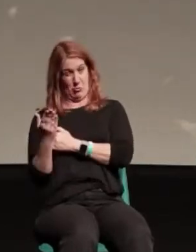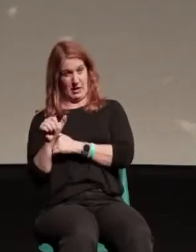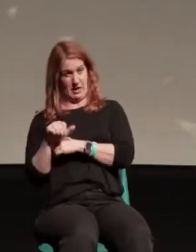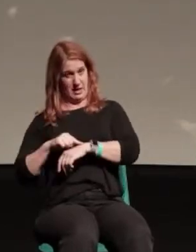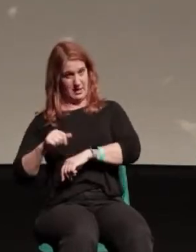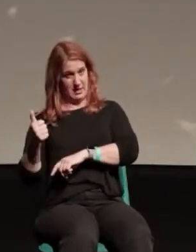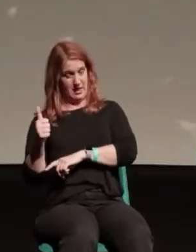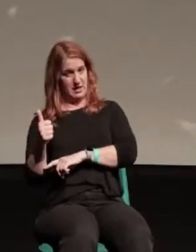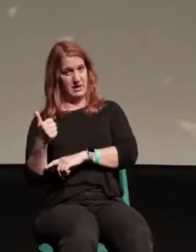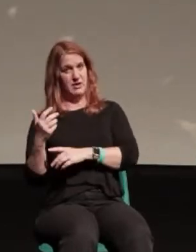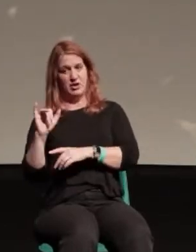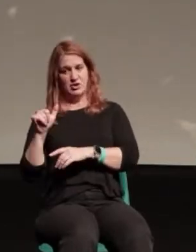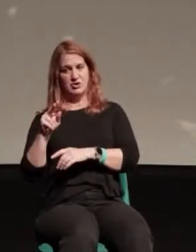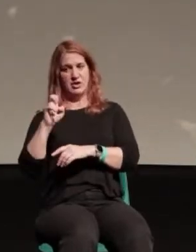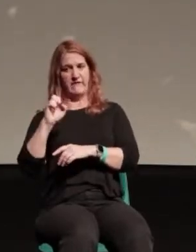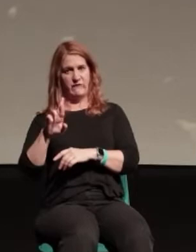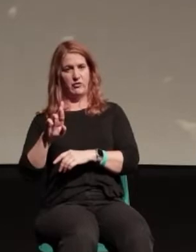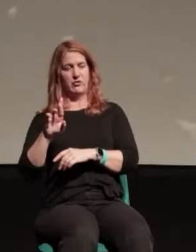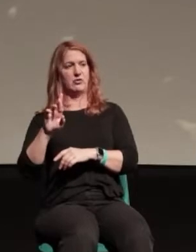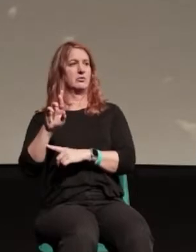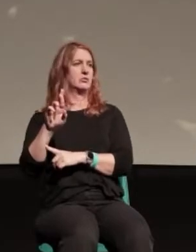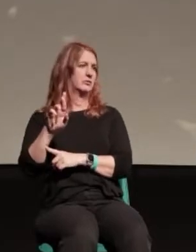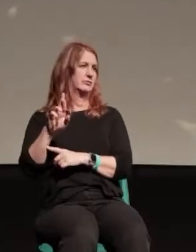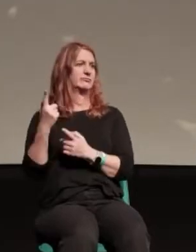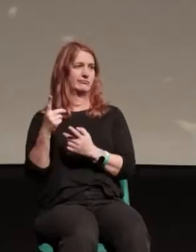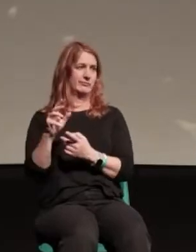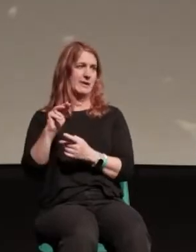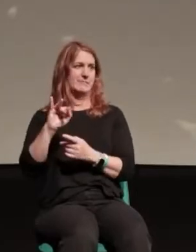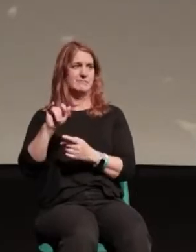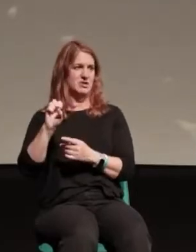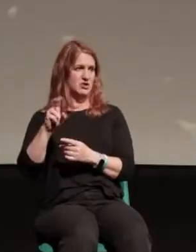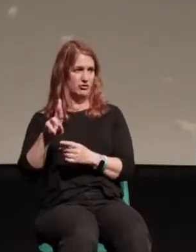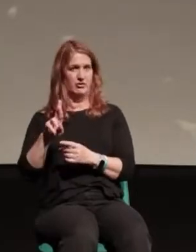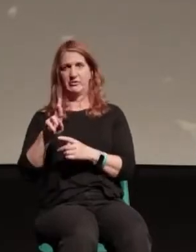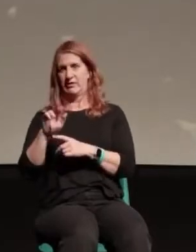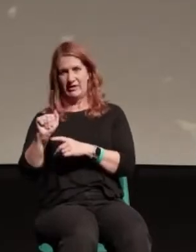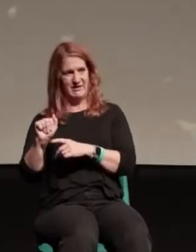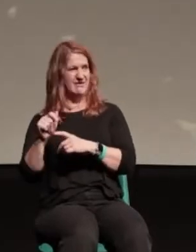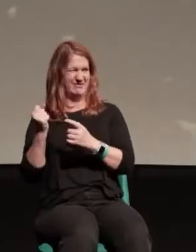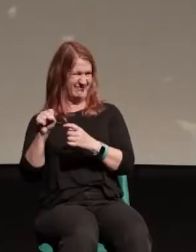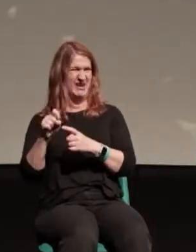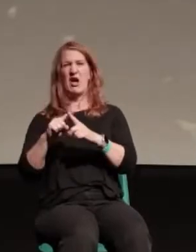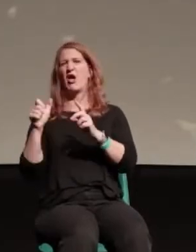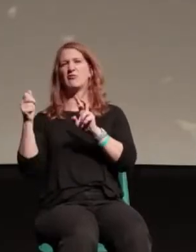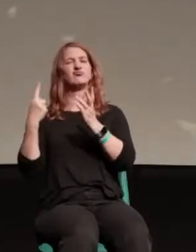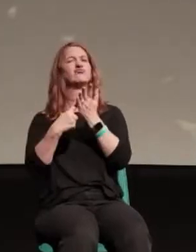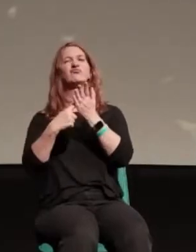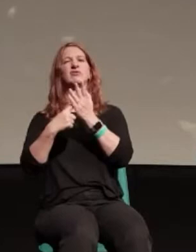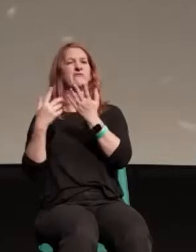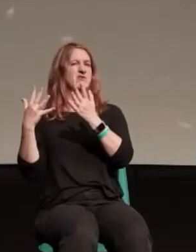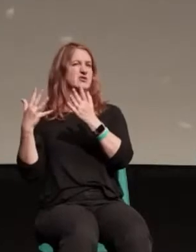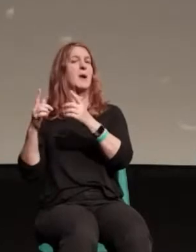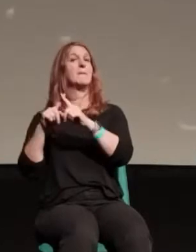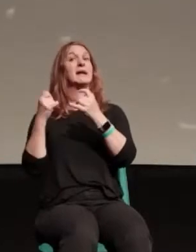With Jennifer Teixeira and others about these issues, but we're going to